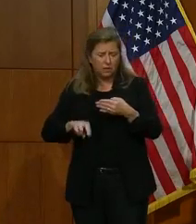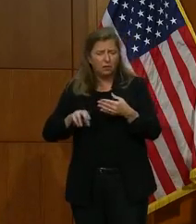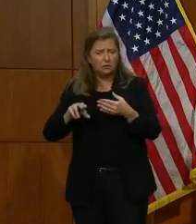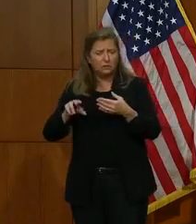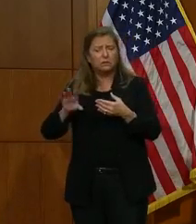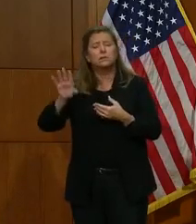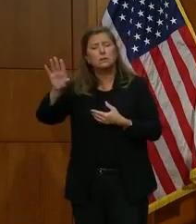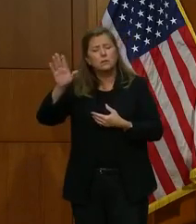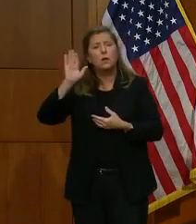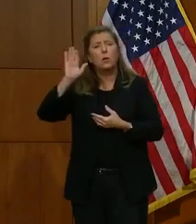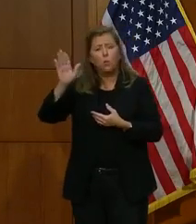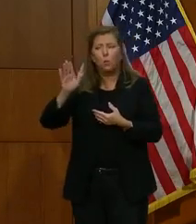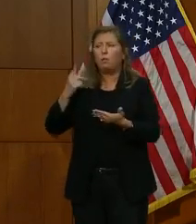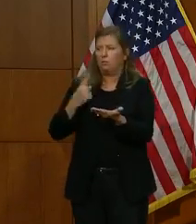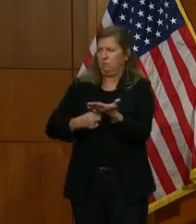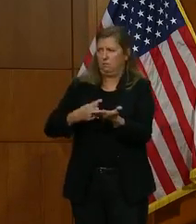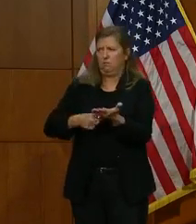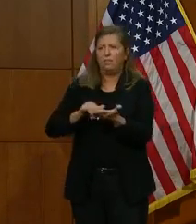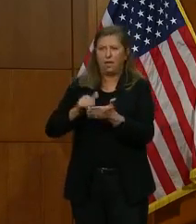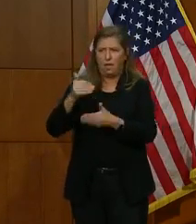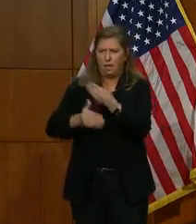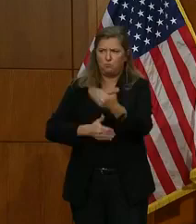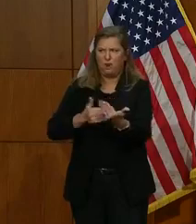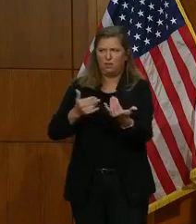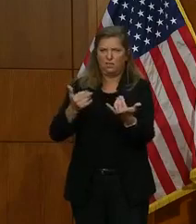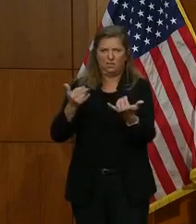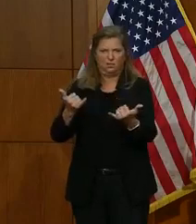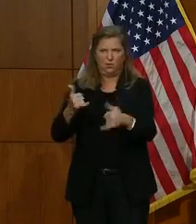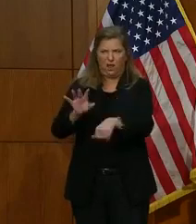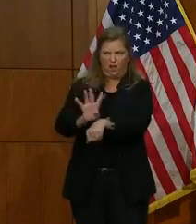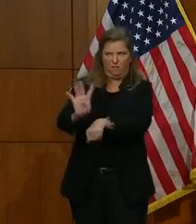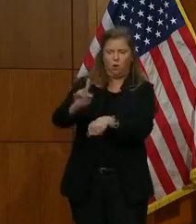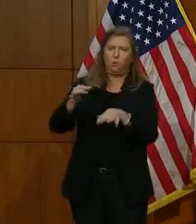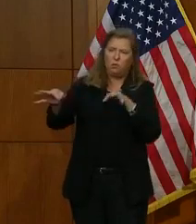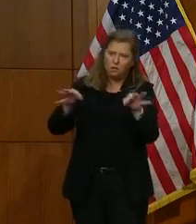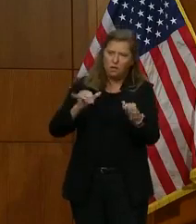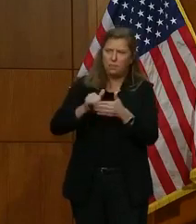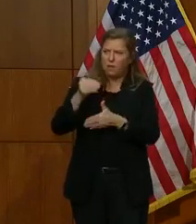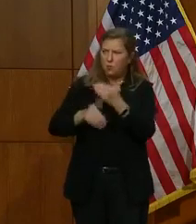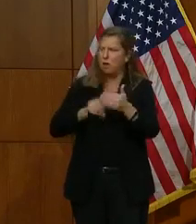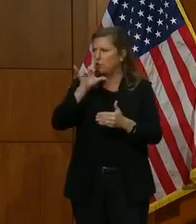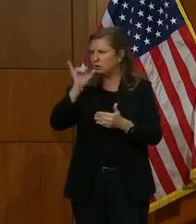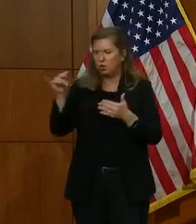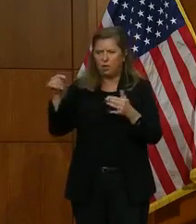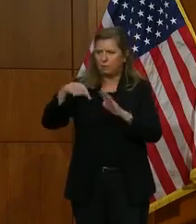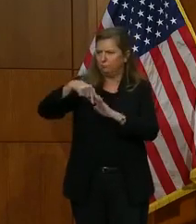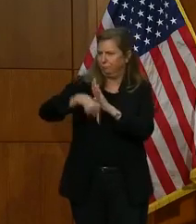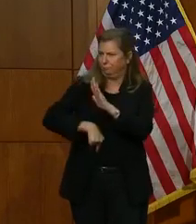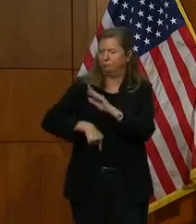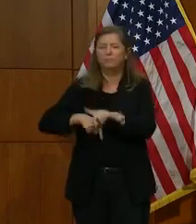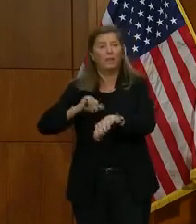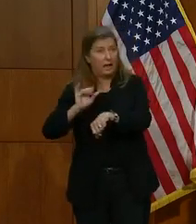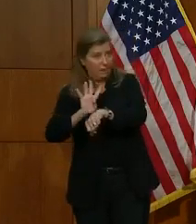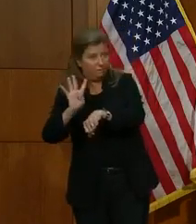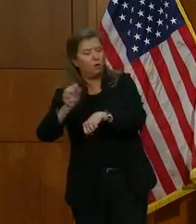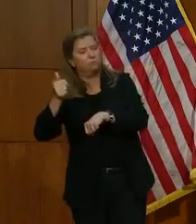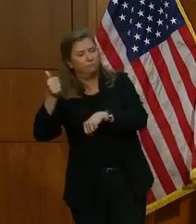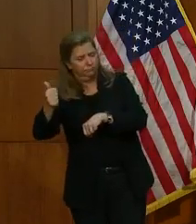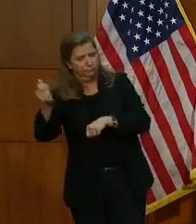reiterate, we'll go over that process and have more of a discussion about that at 4 p.m. today. Yep. Got